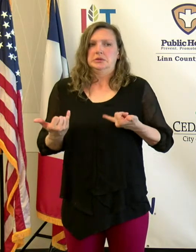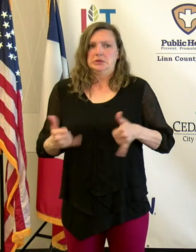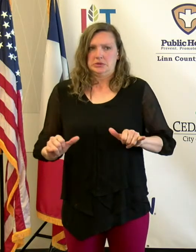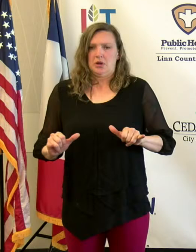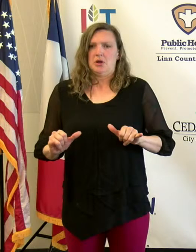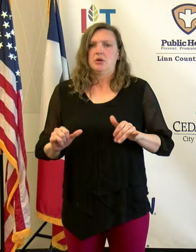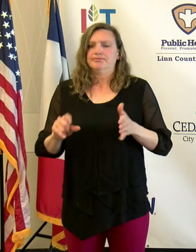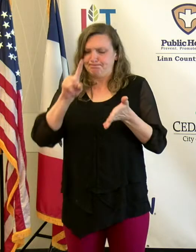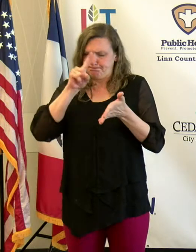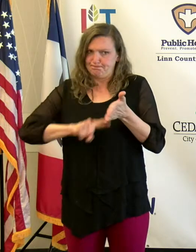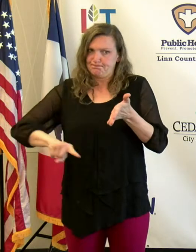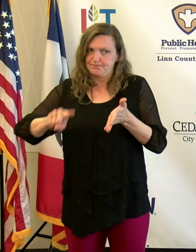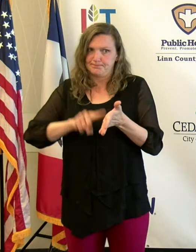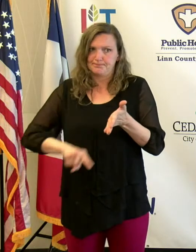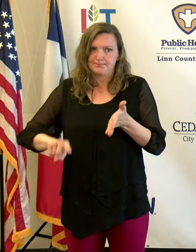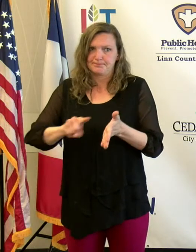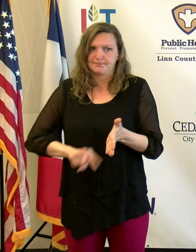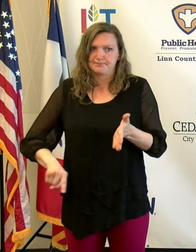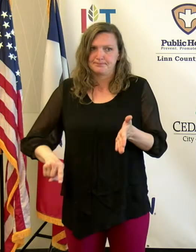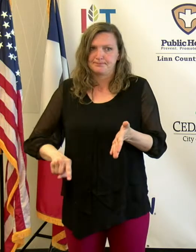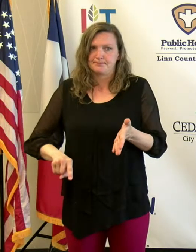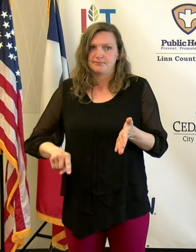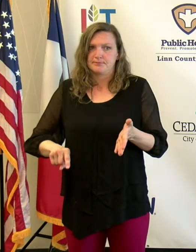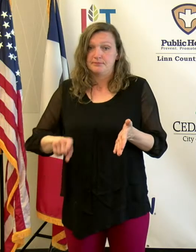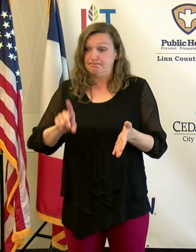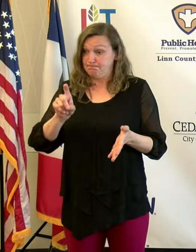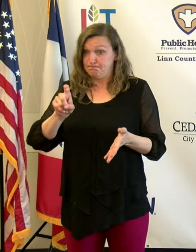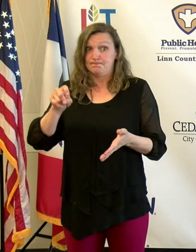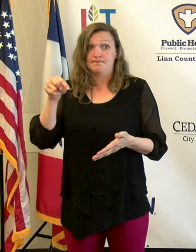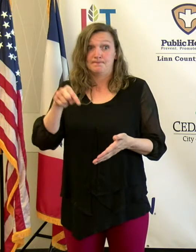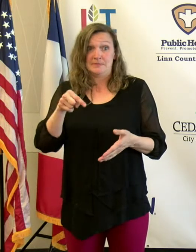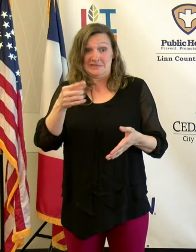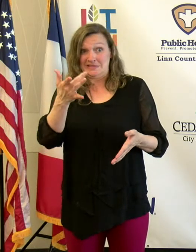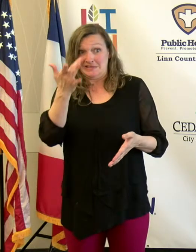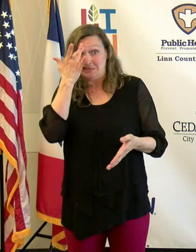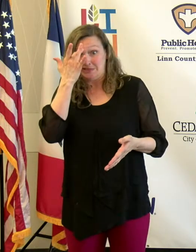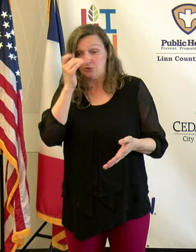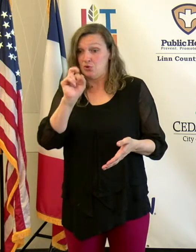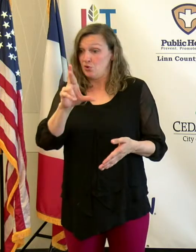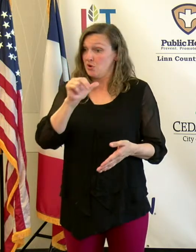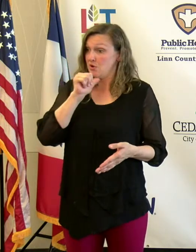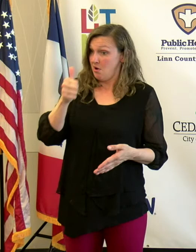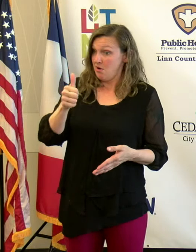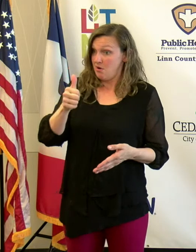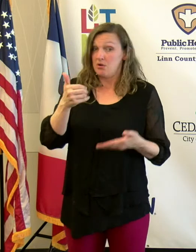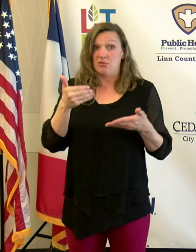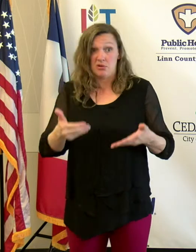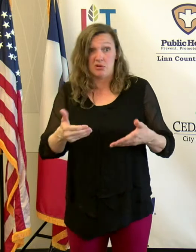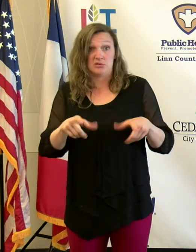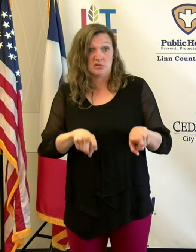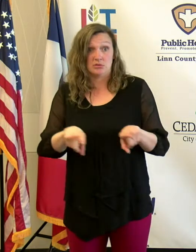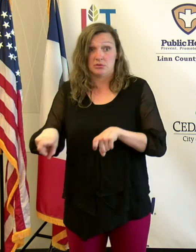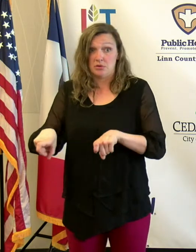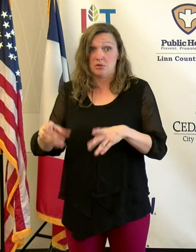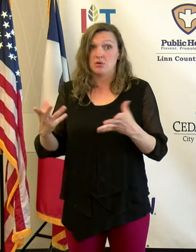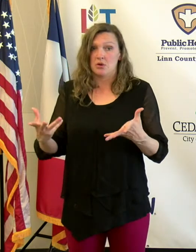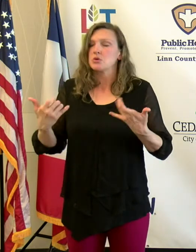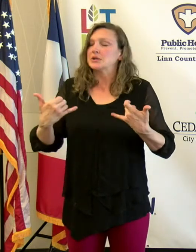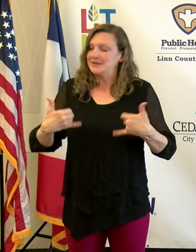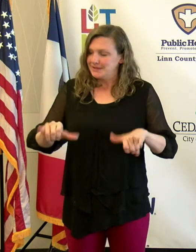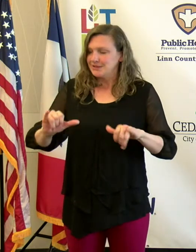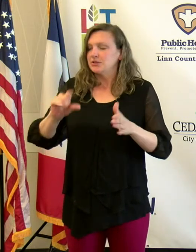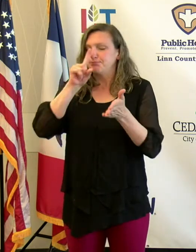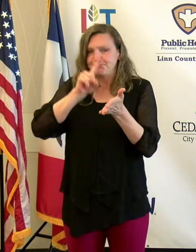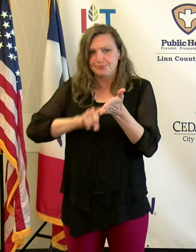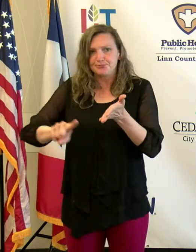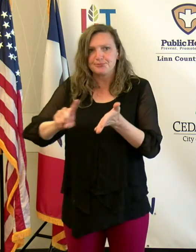determining what illnesses are being spread around and the extent of those illnesses. So we are in the middle of an investigation. So we are